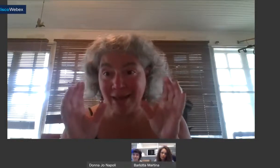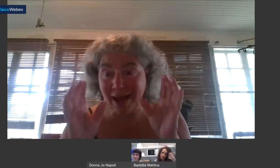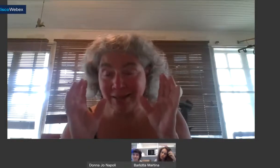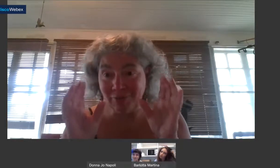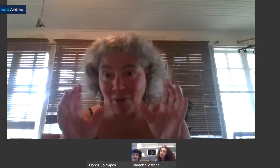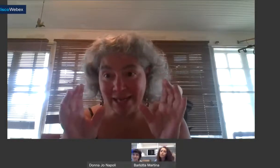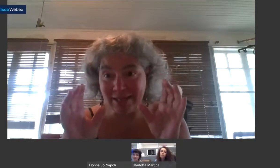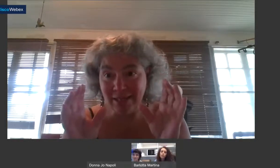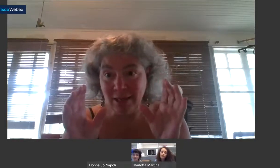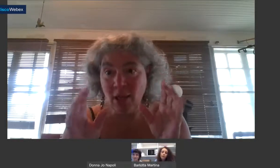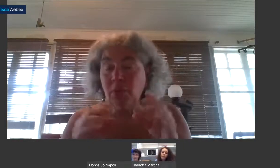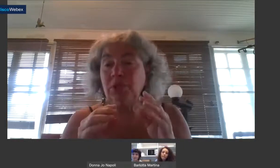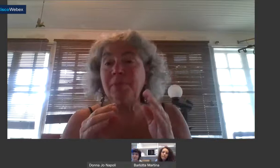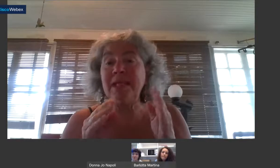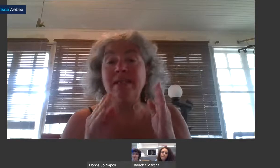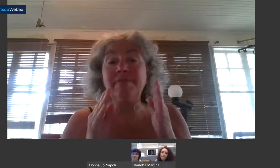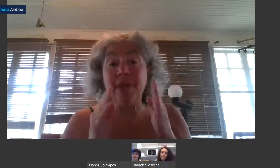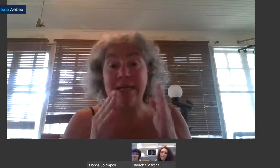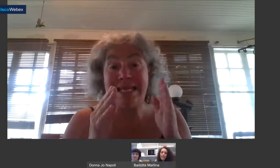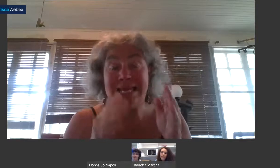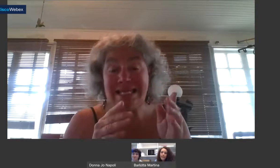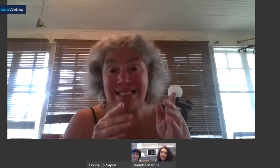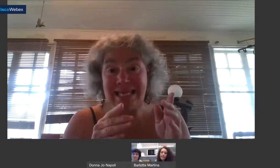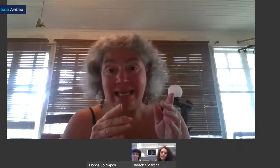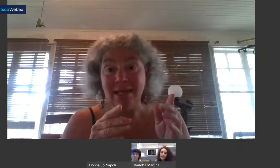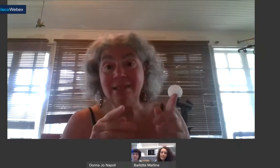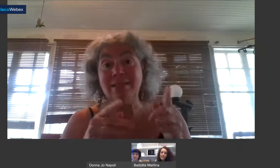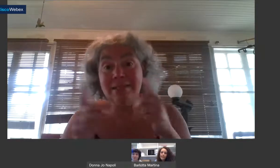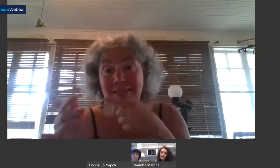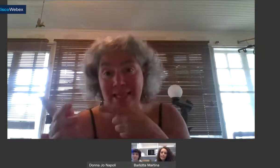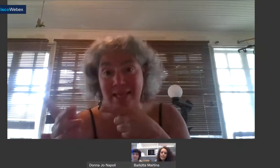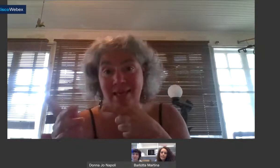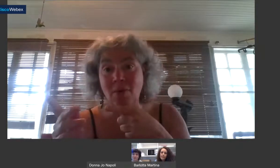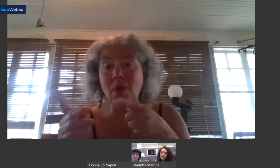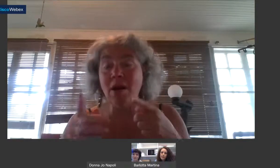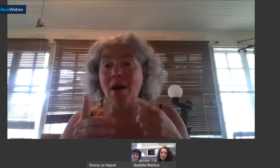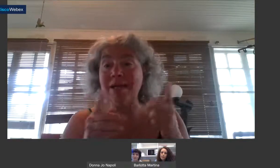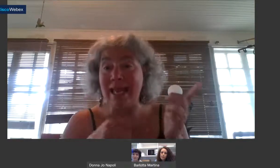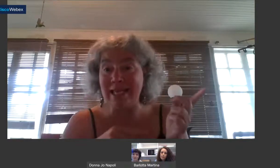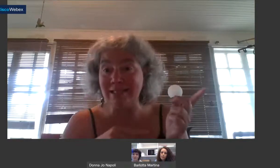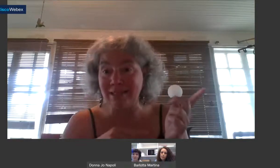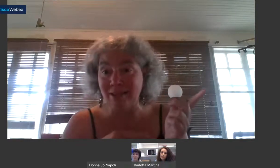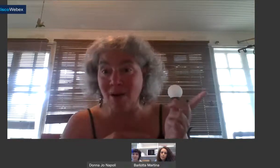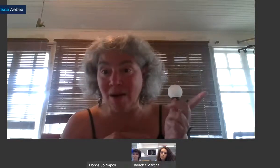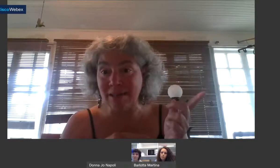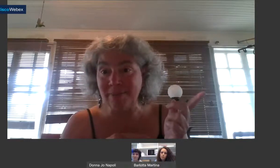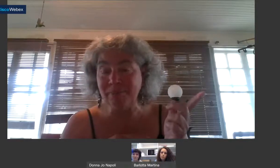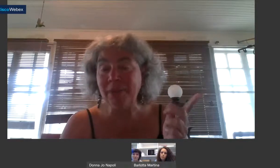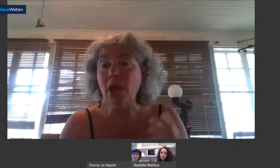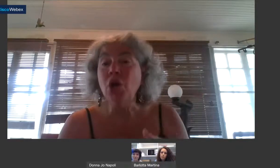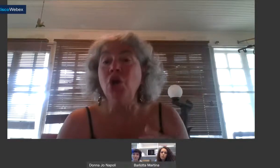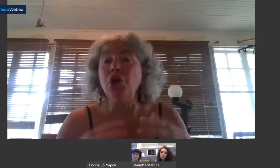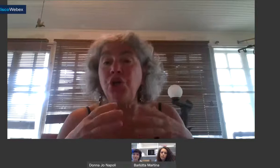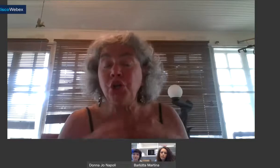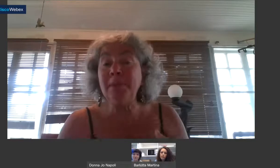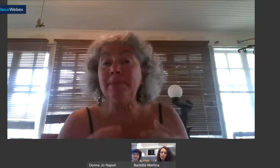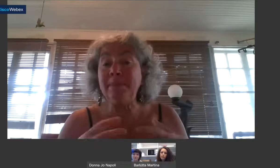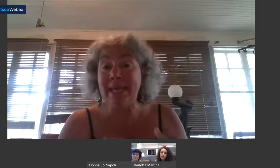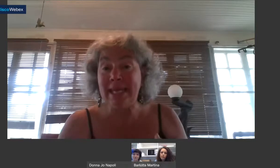lot of white, which makes it very easy to see where our gaze has gone. Human